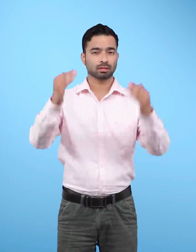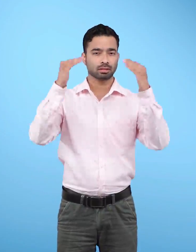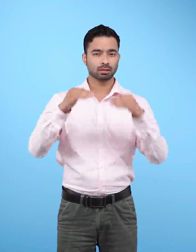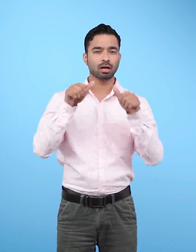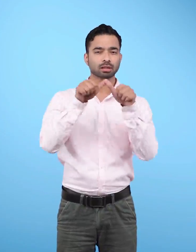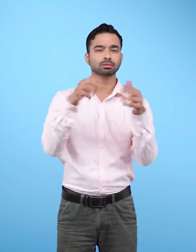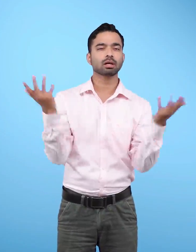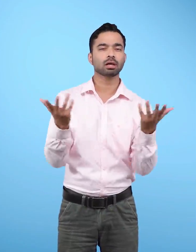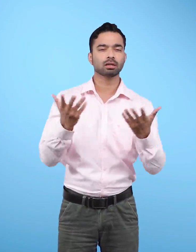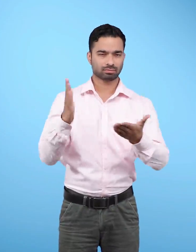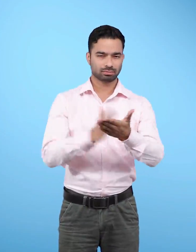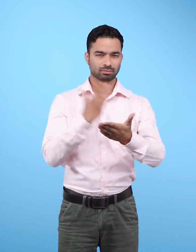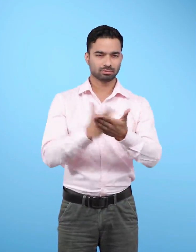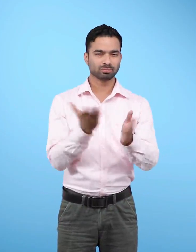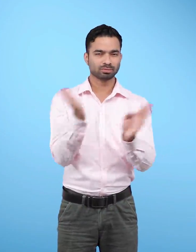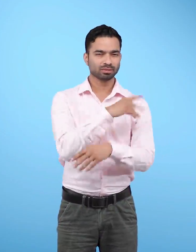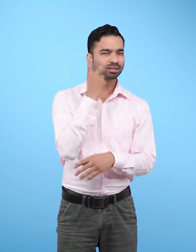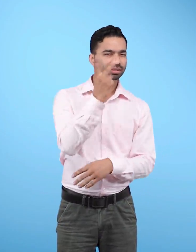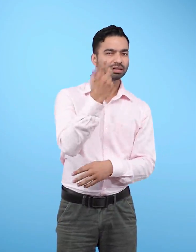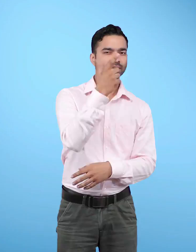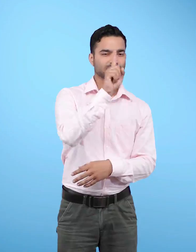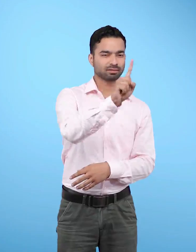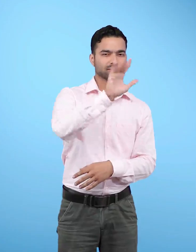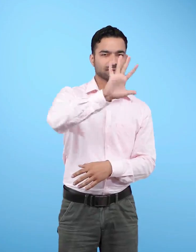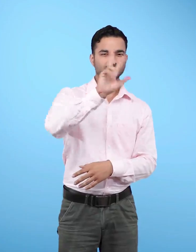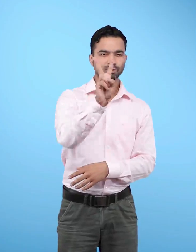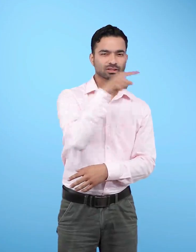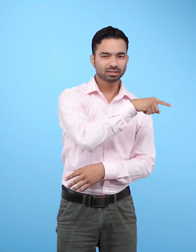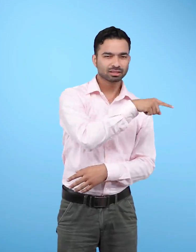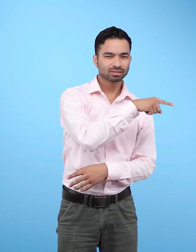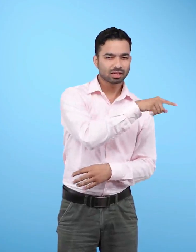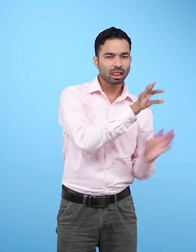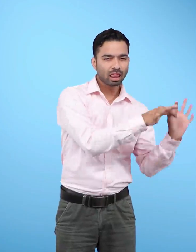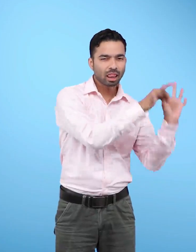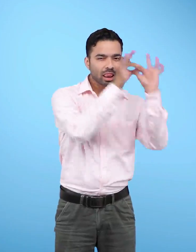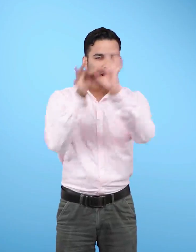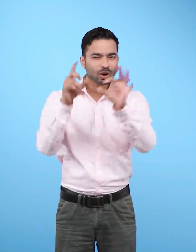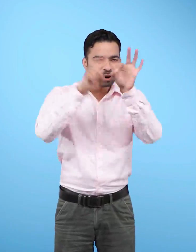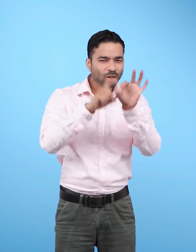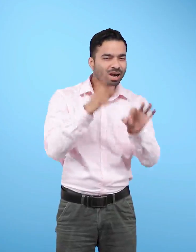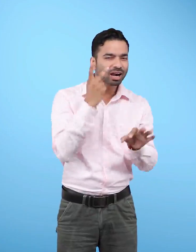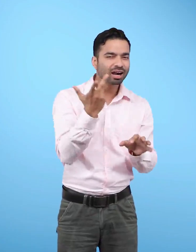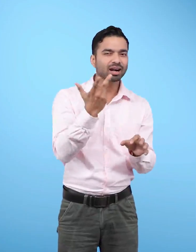Answer. Pass through a postcard. Page 152.